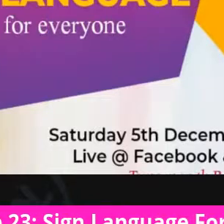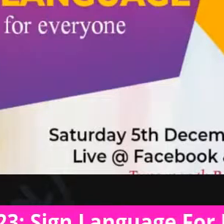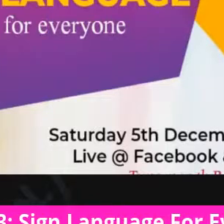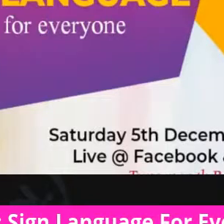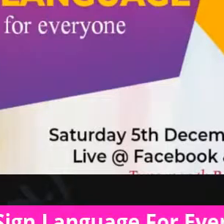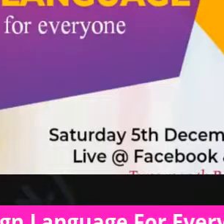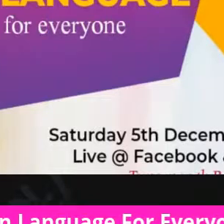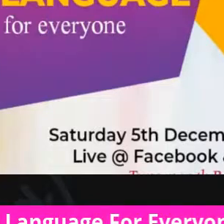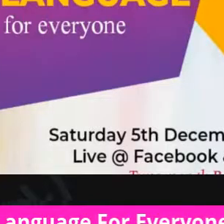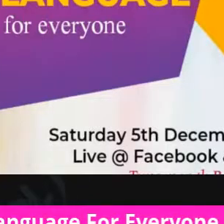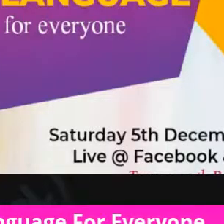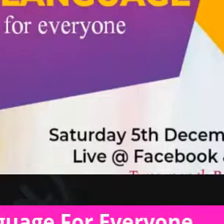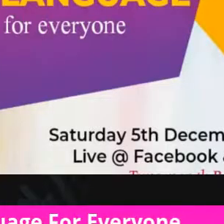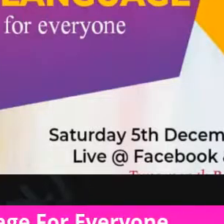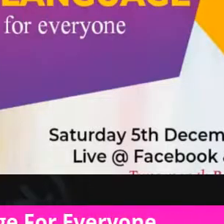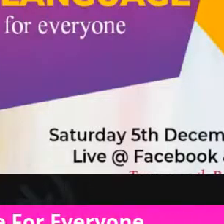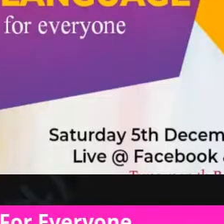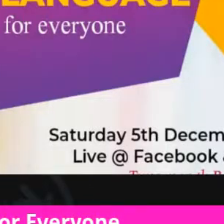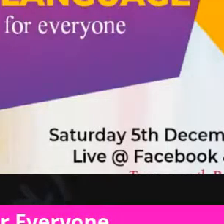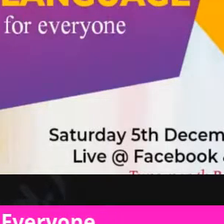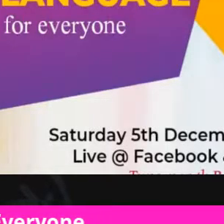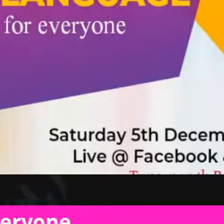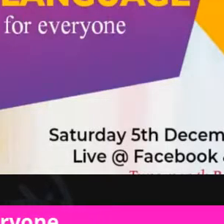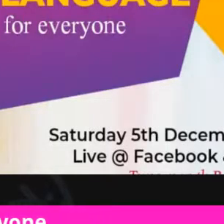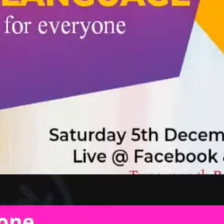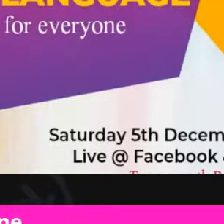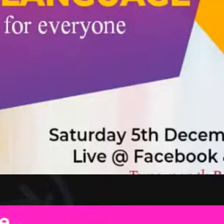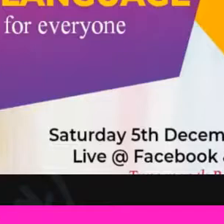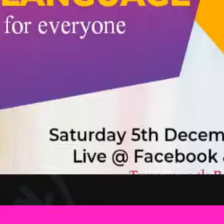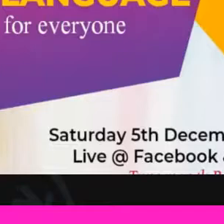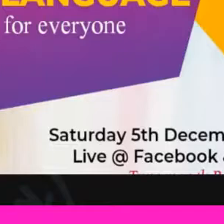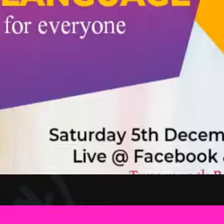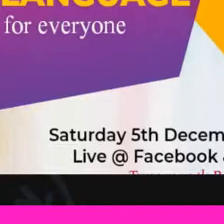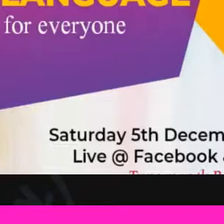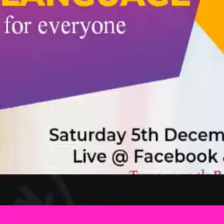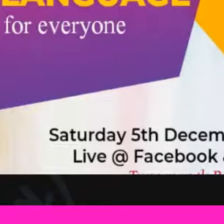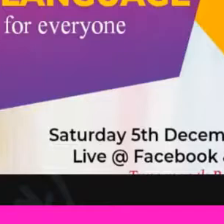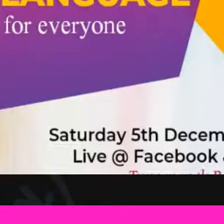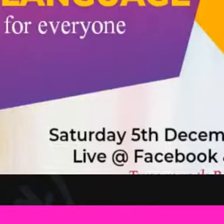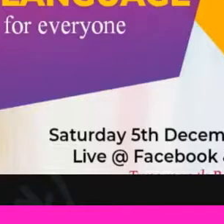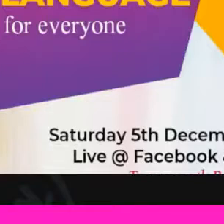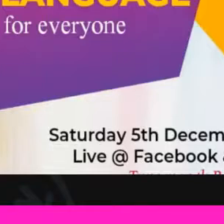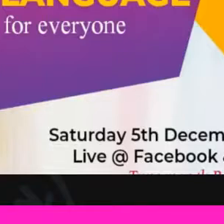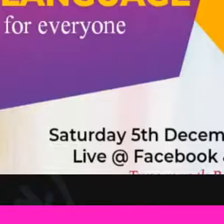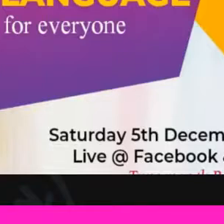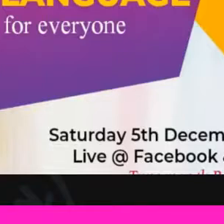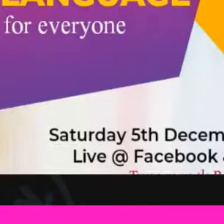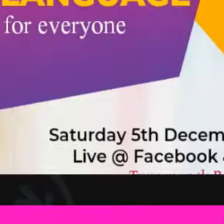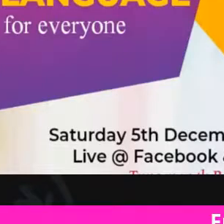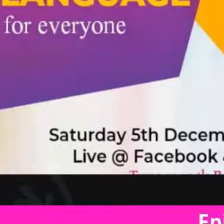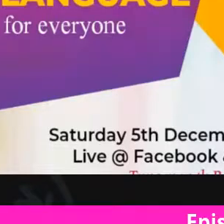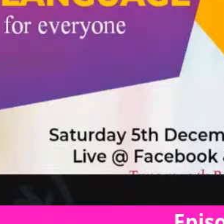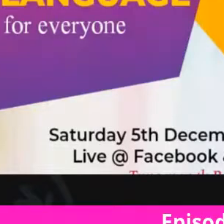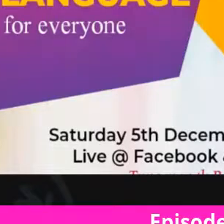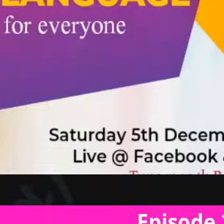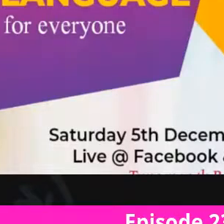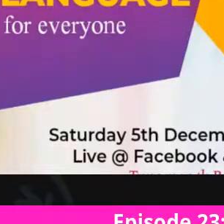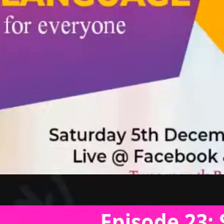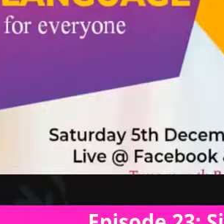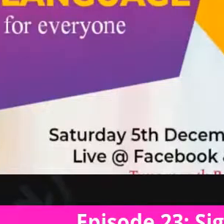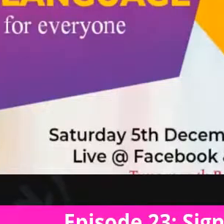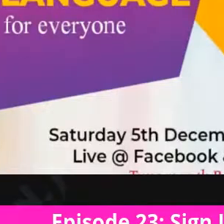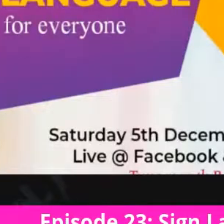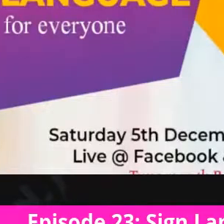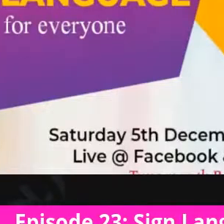teacher and she has experience of 10 years. I think that's one wonderful experience that she's going to share with us today in our